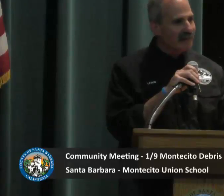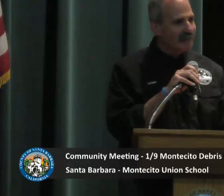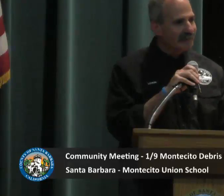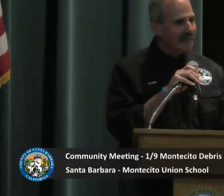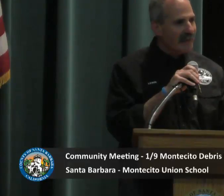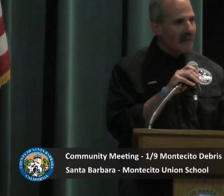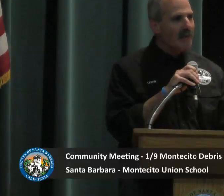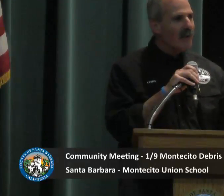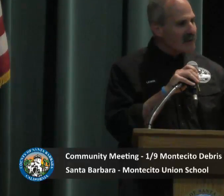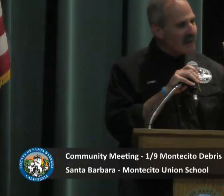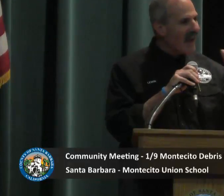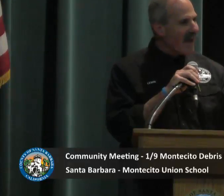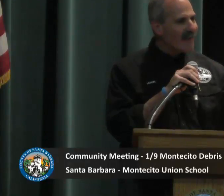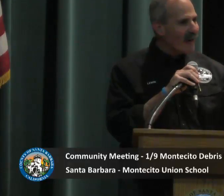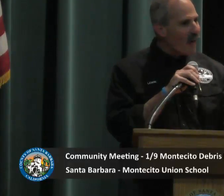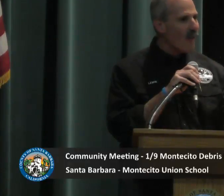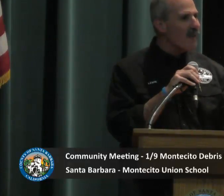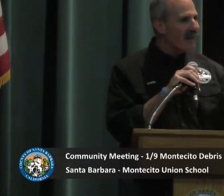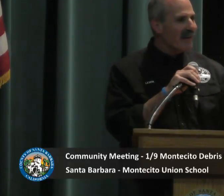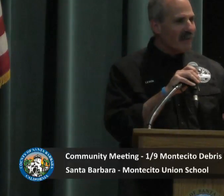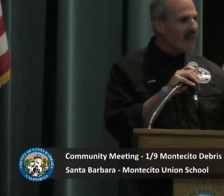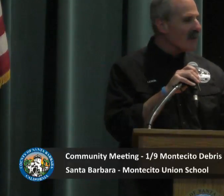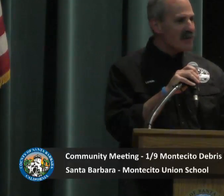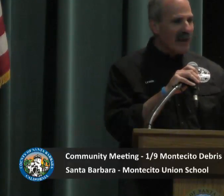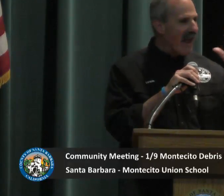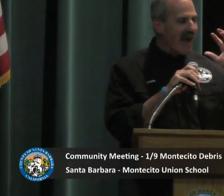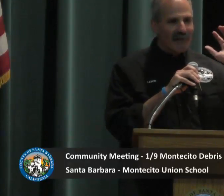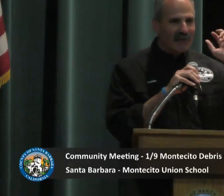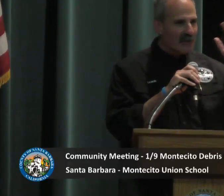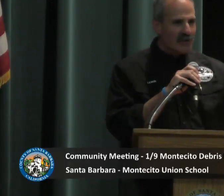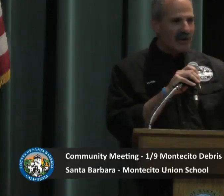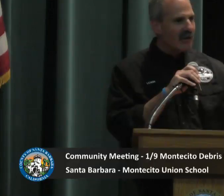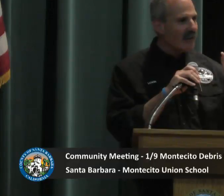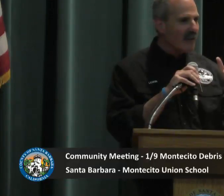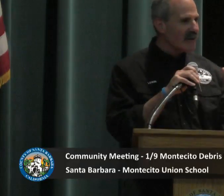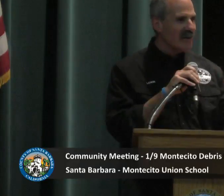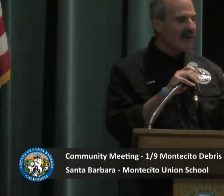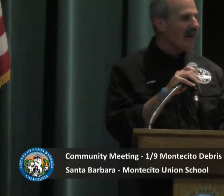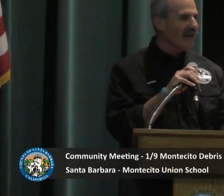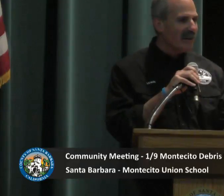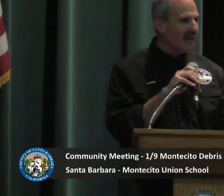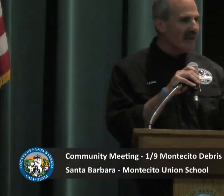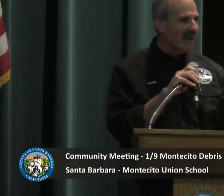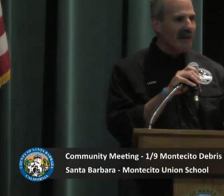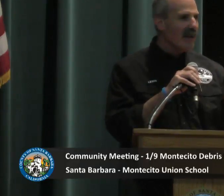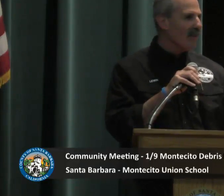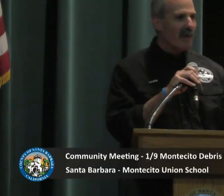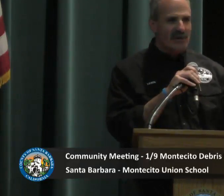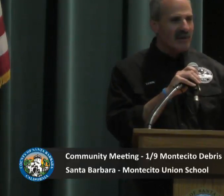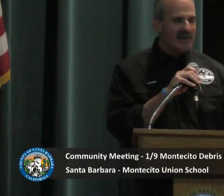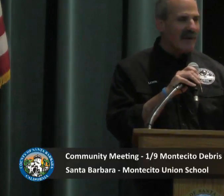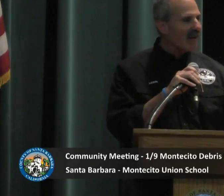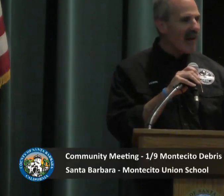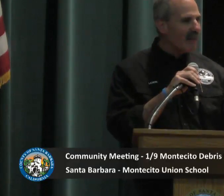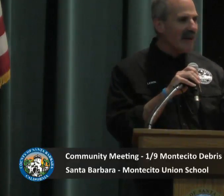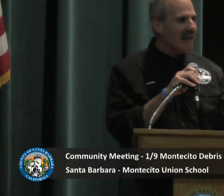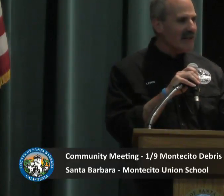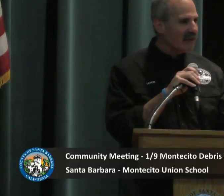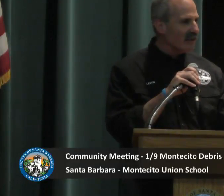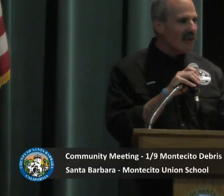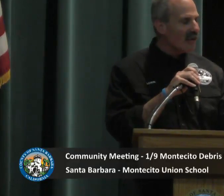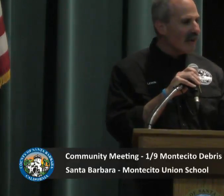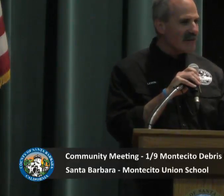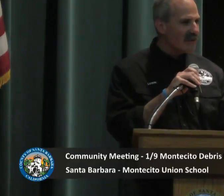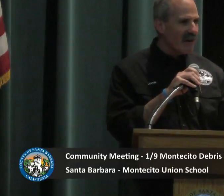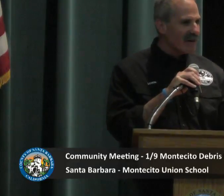life. We want you to have a hope. We want you to have a future. We want you to create your community. We want you to spend a lot of money